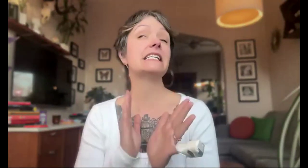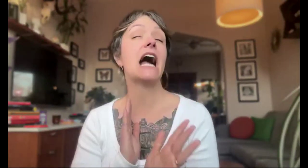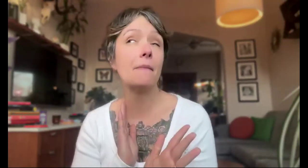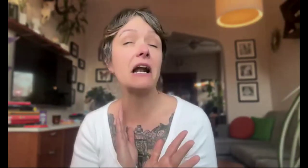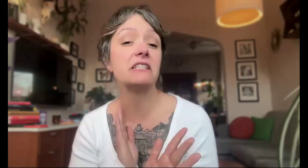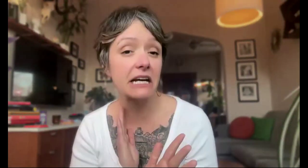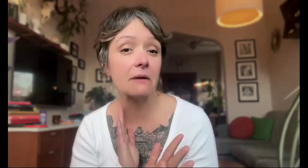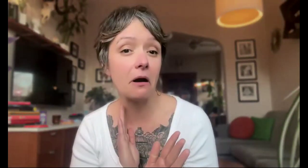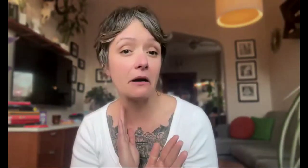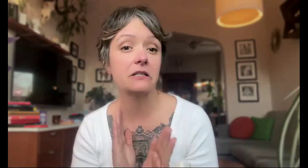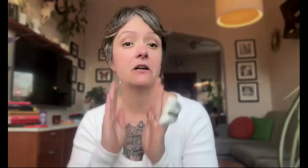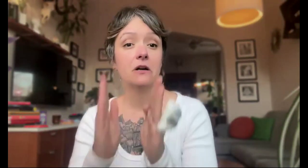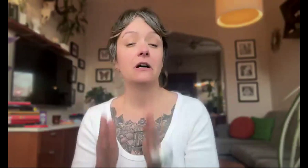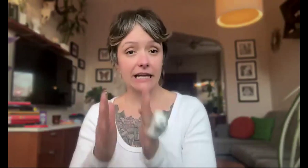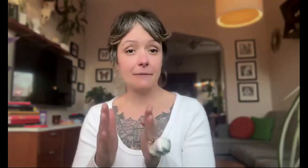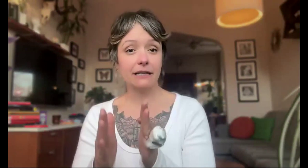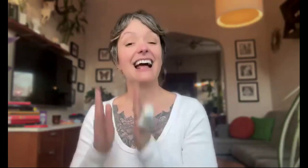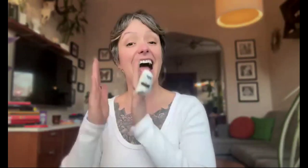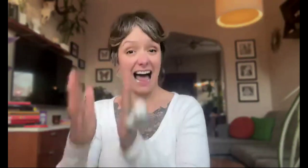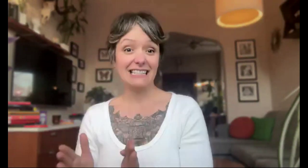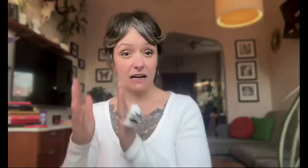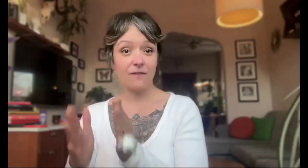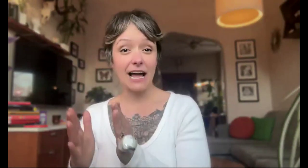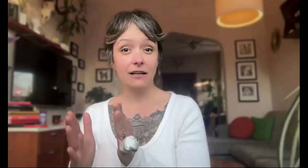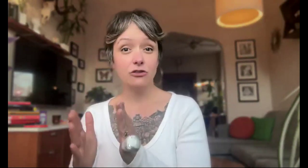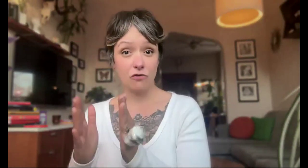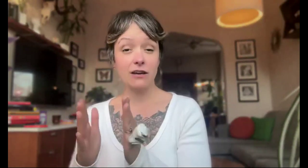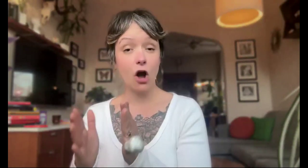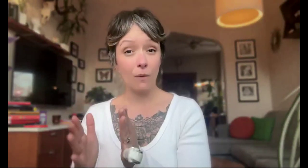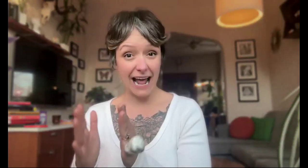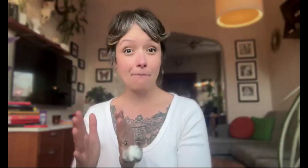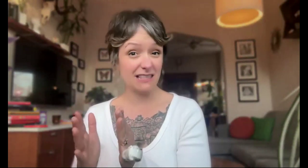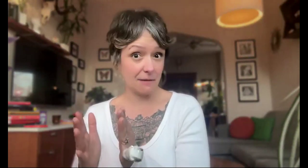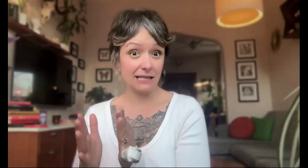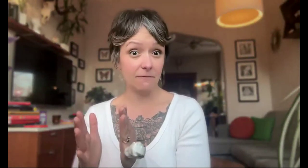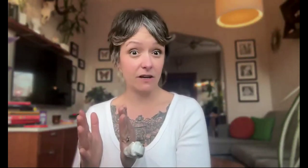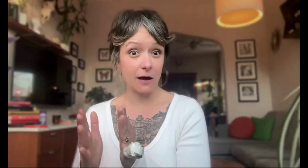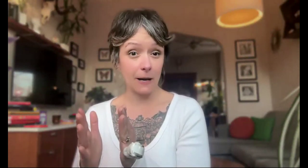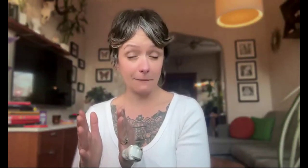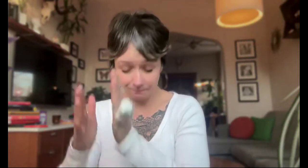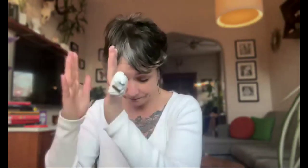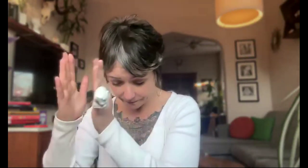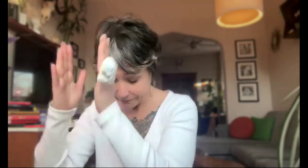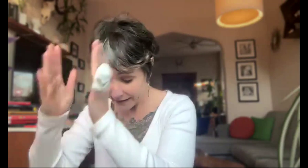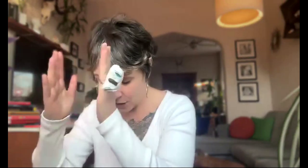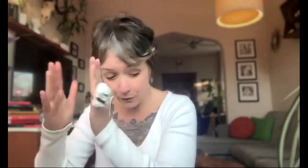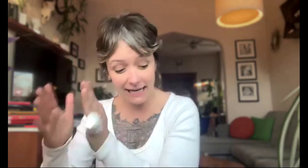basically come in on the second part, label it, identify so they know what happened that made them feel that way. And we